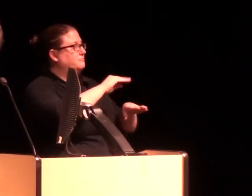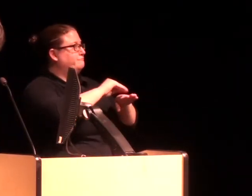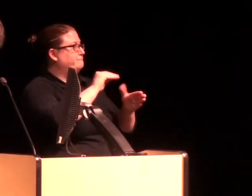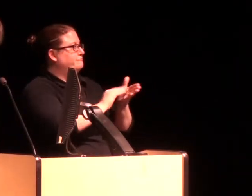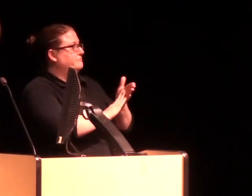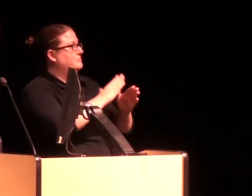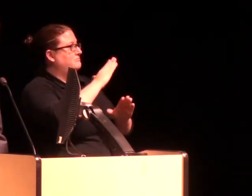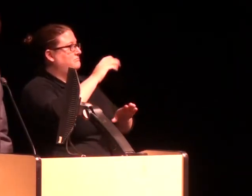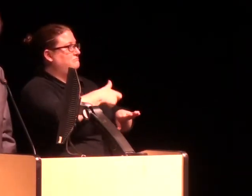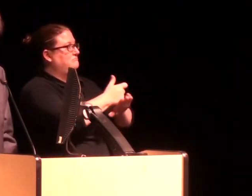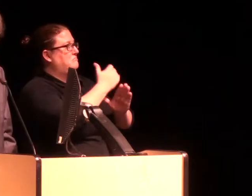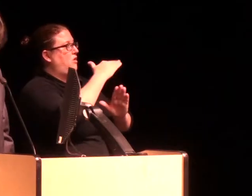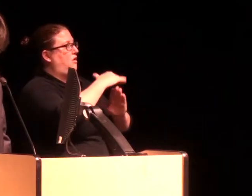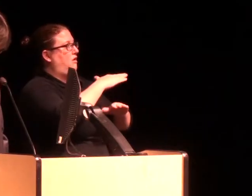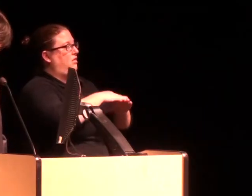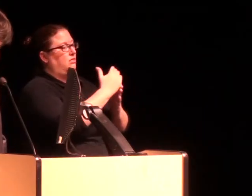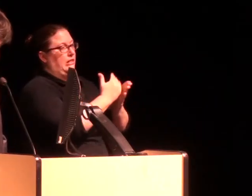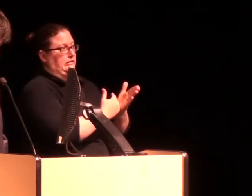is